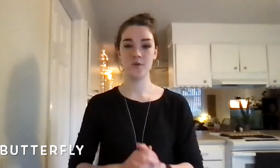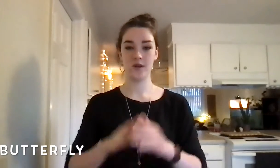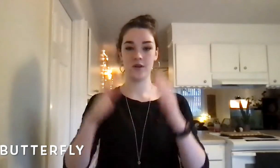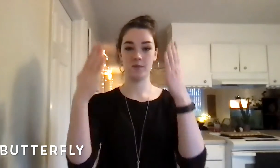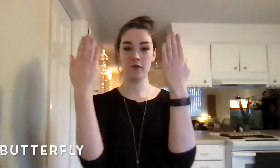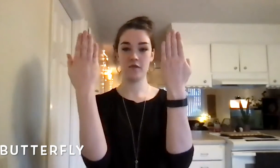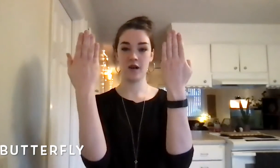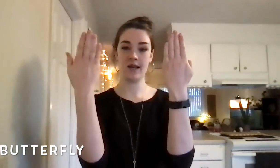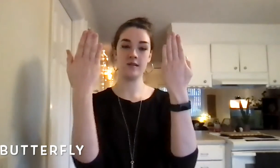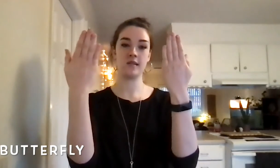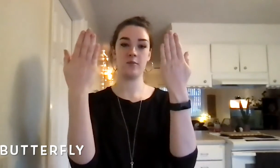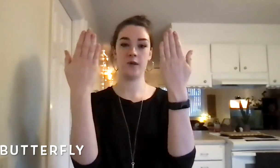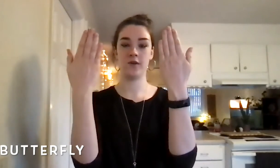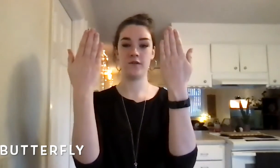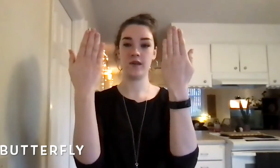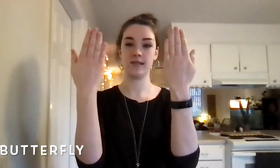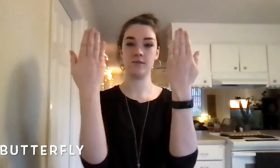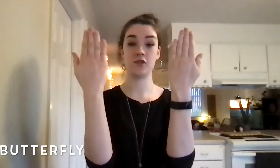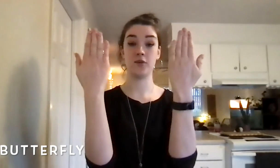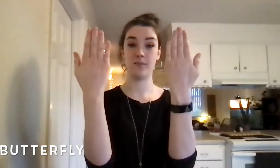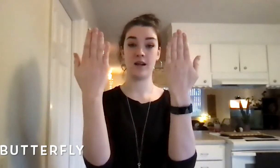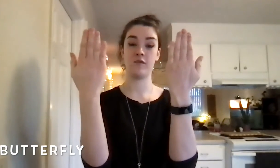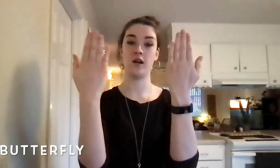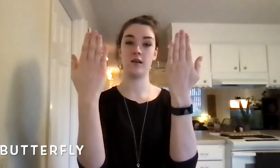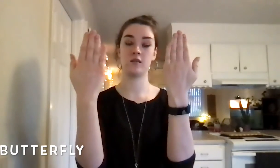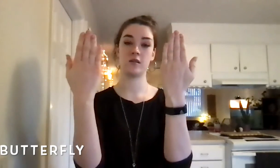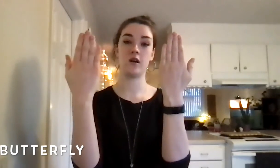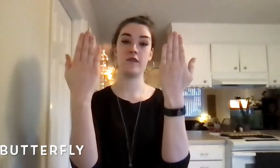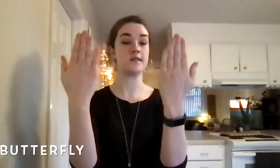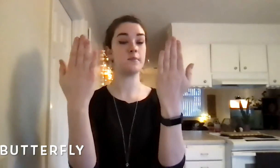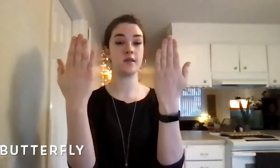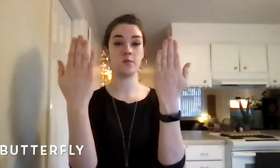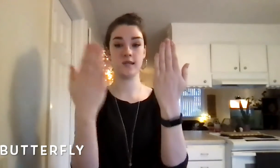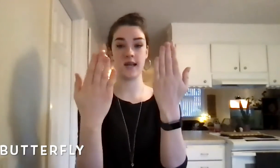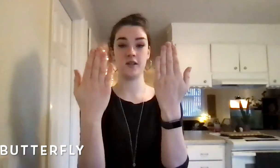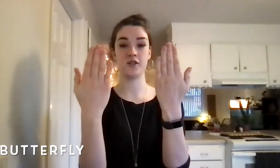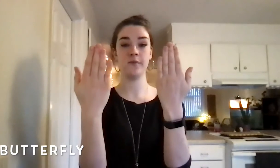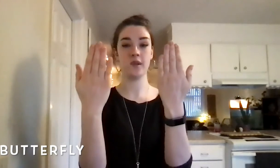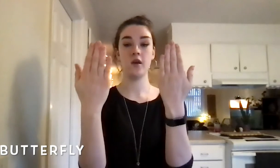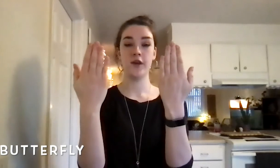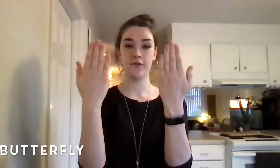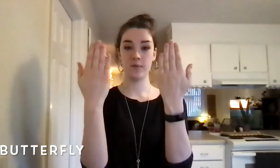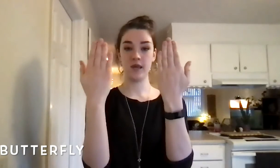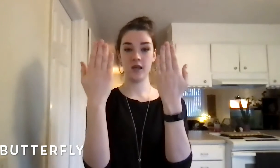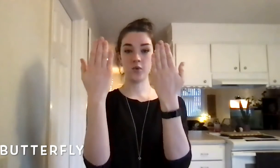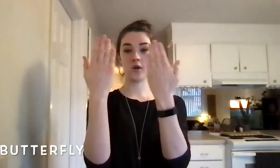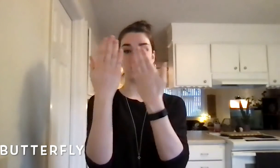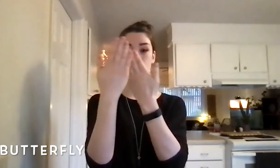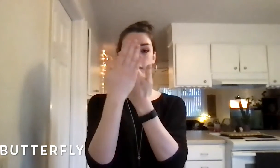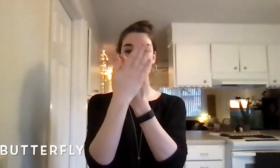going to use both of our hands and we're going to face them so the back of our hands are facing the person we're signing to. From here, we're going to cross them